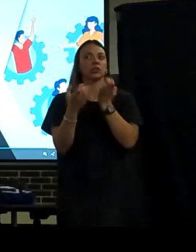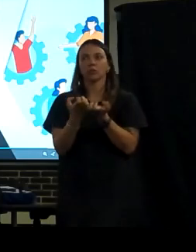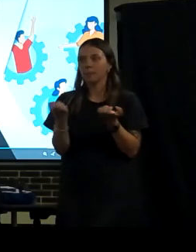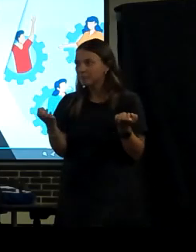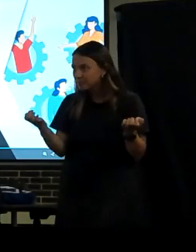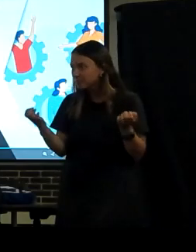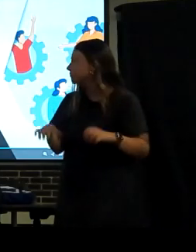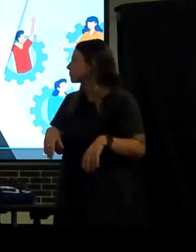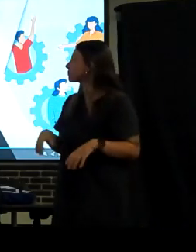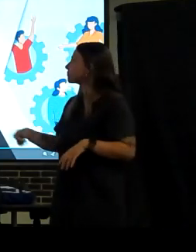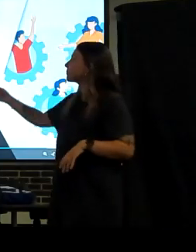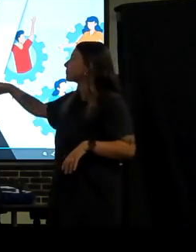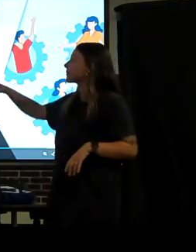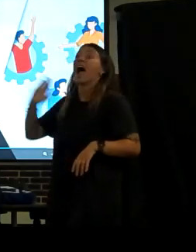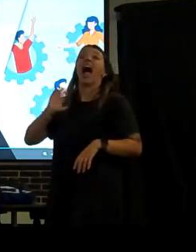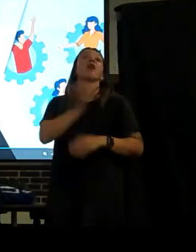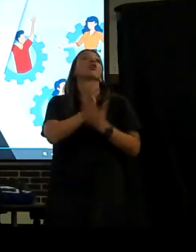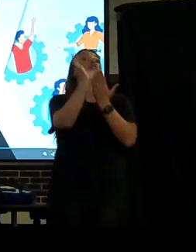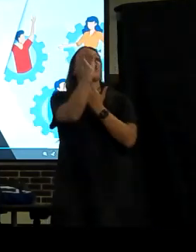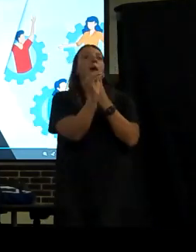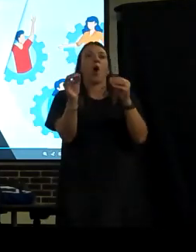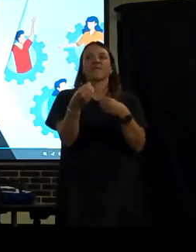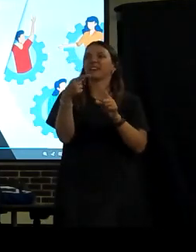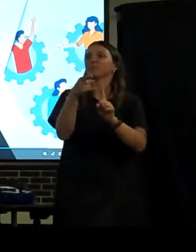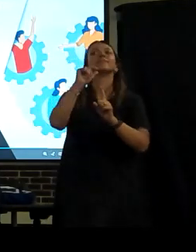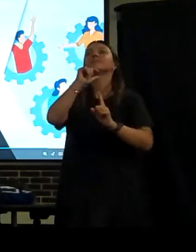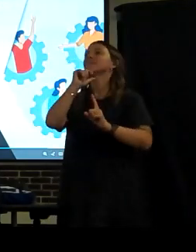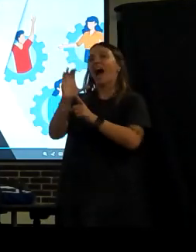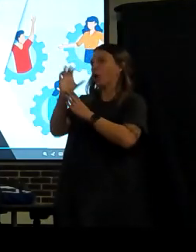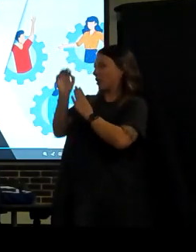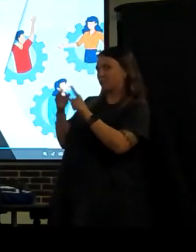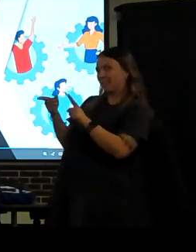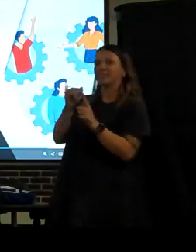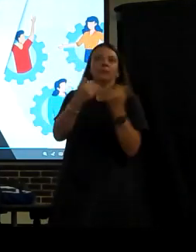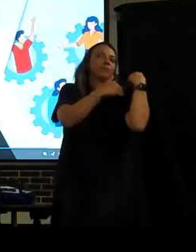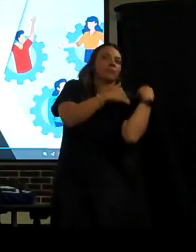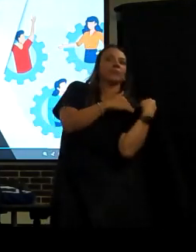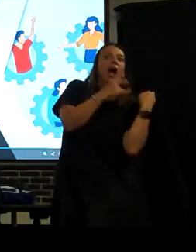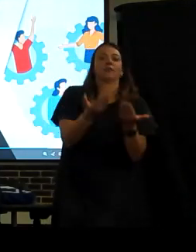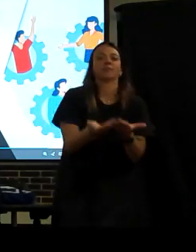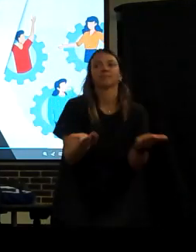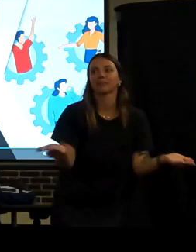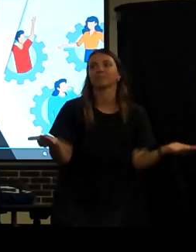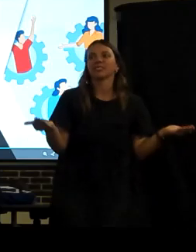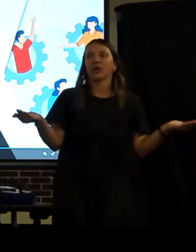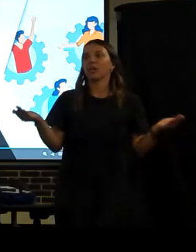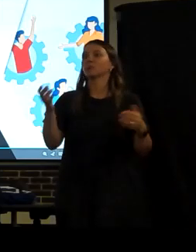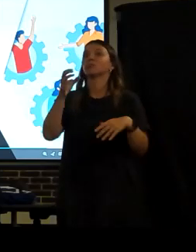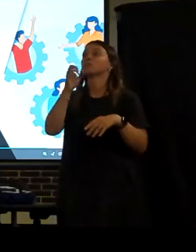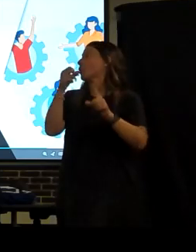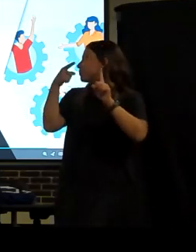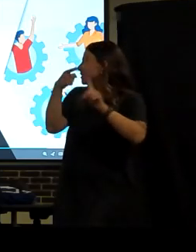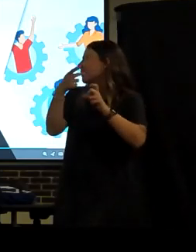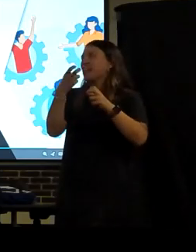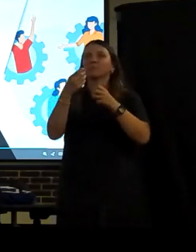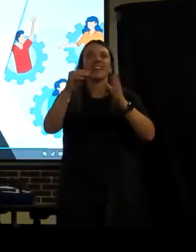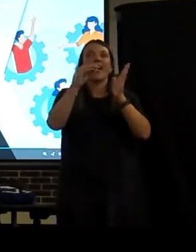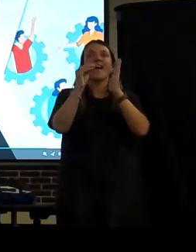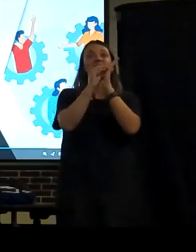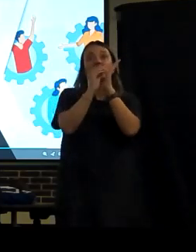our curriculum and our technology equipment. Our curriculum office is not, again, we don't